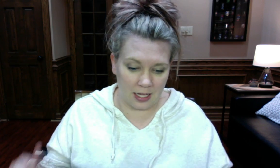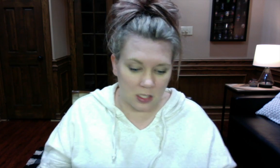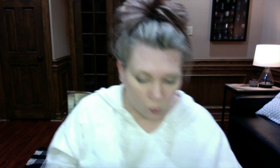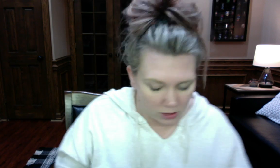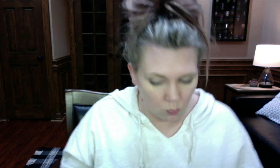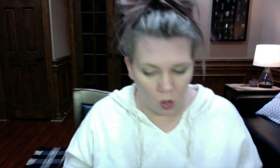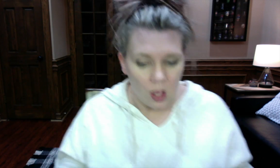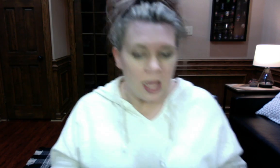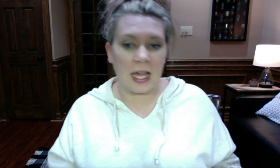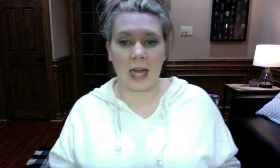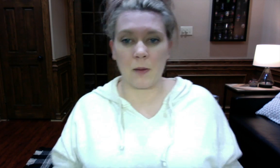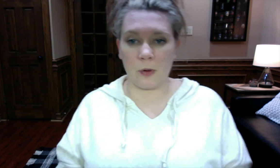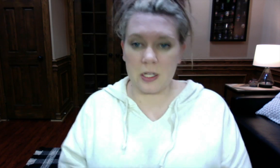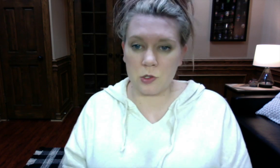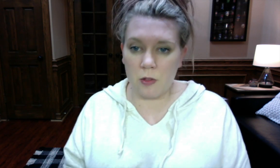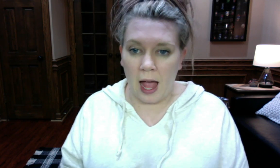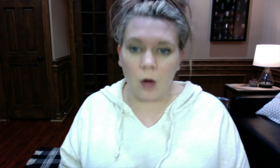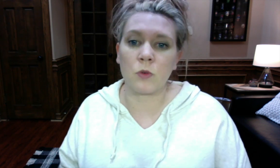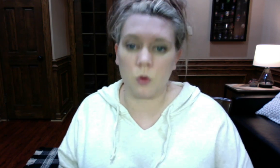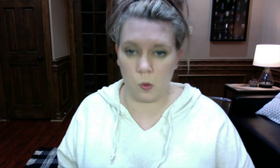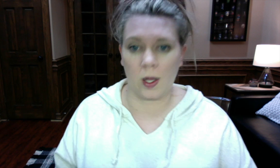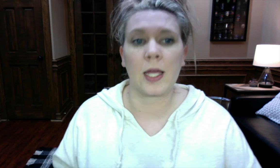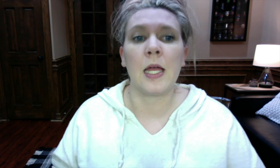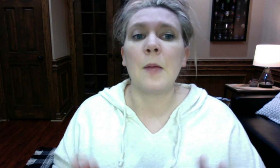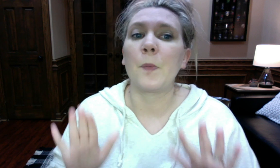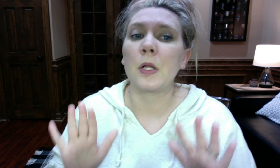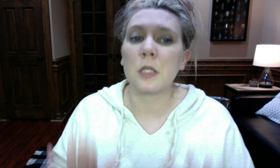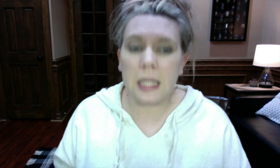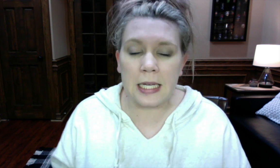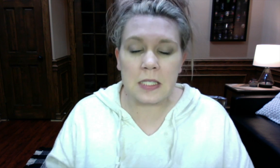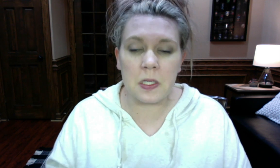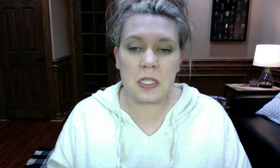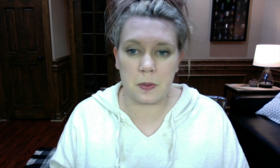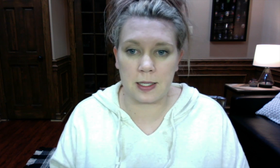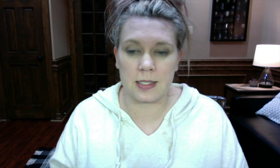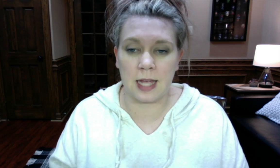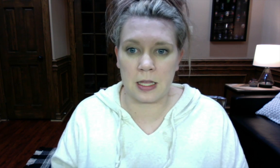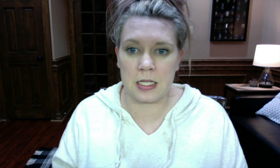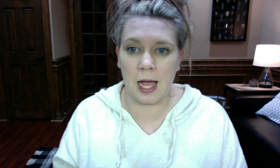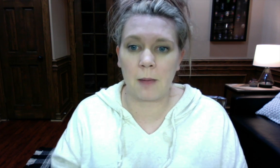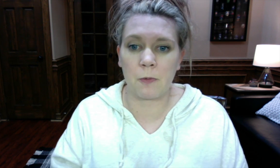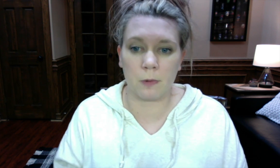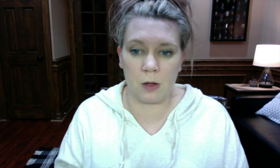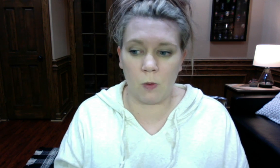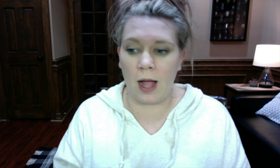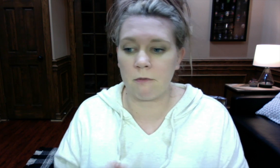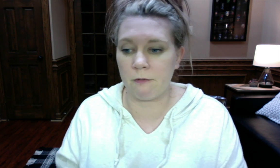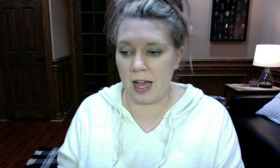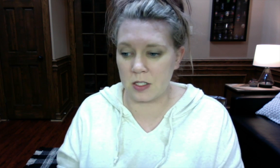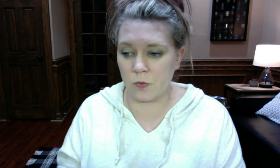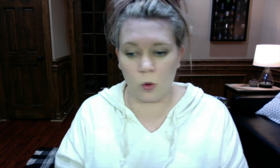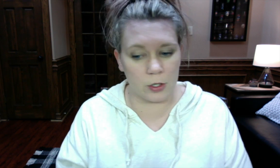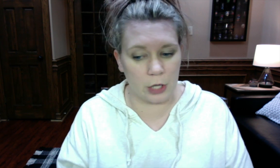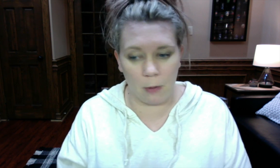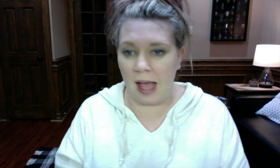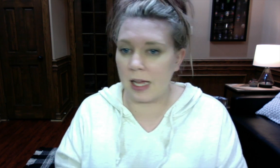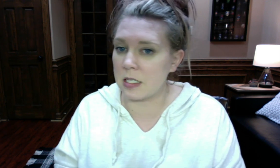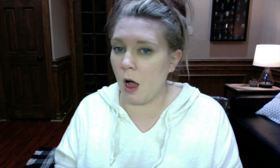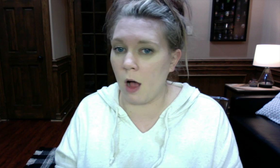So we will kind of breeze through that real quick. Please, please, please take the time, rewind, fast forward, go back as often as